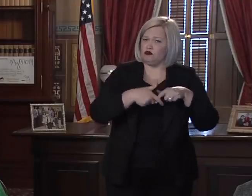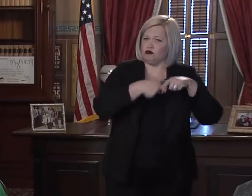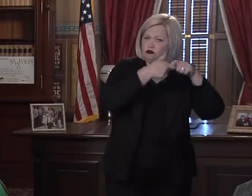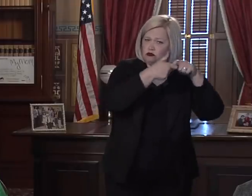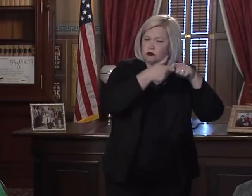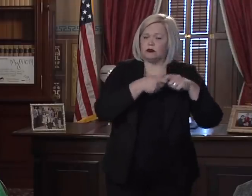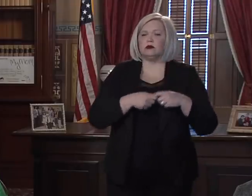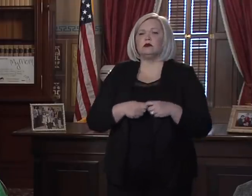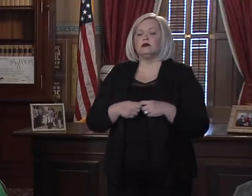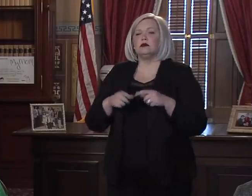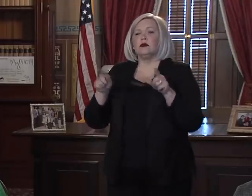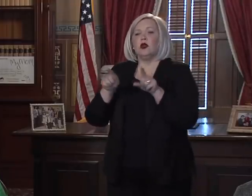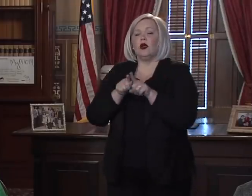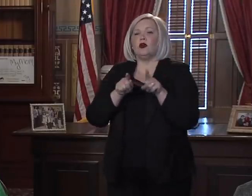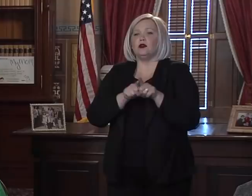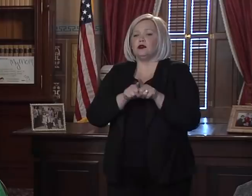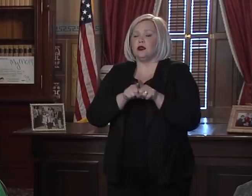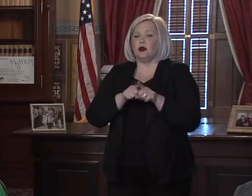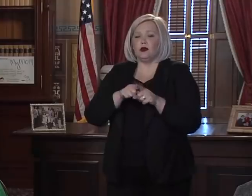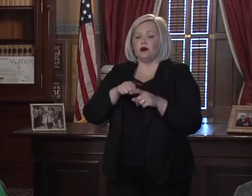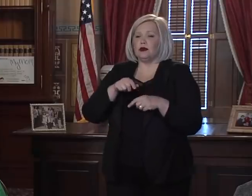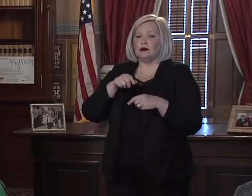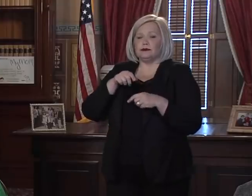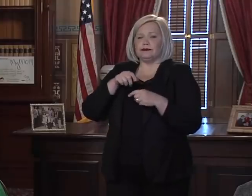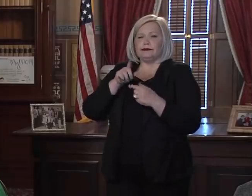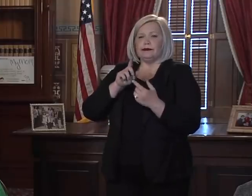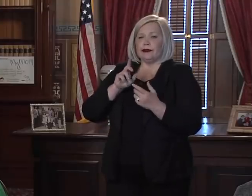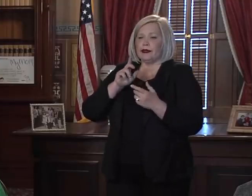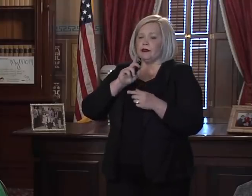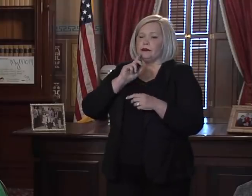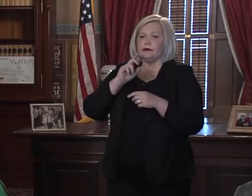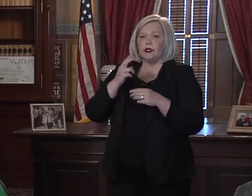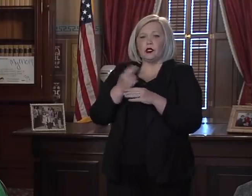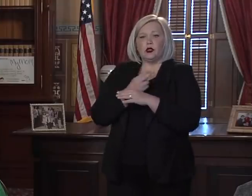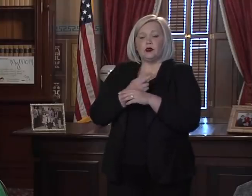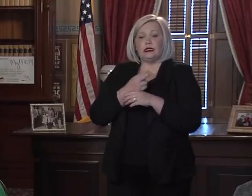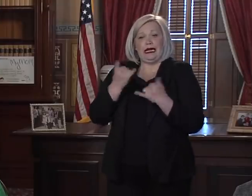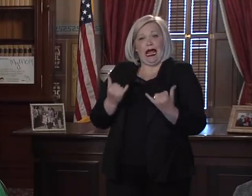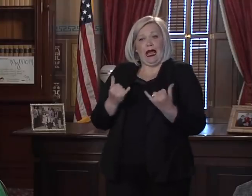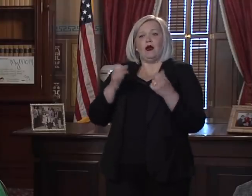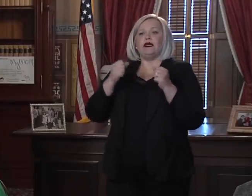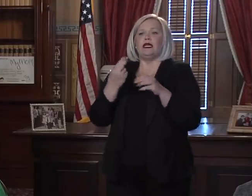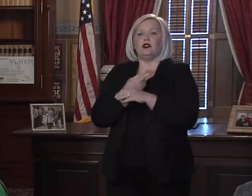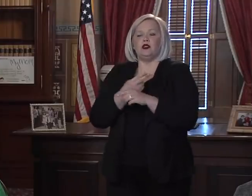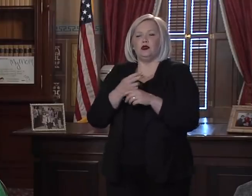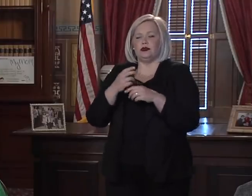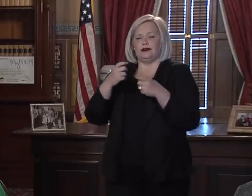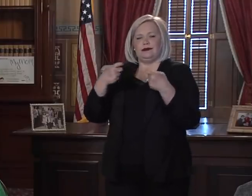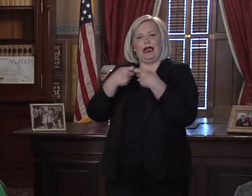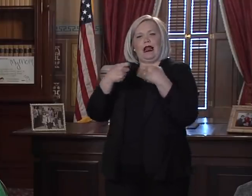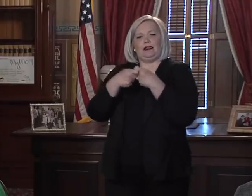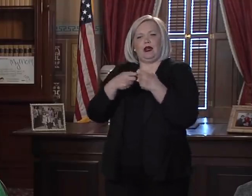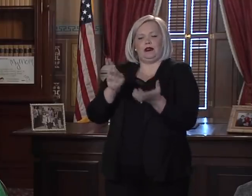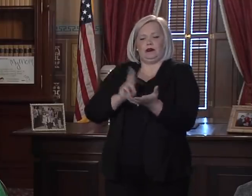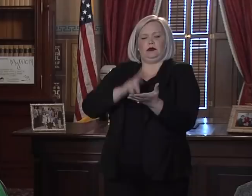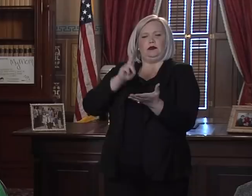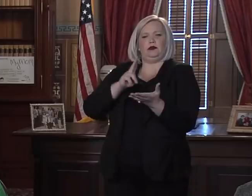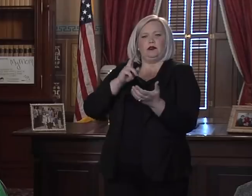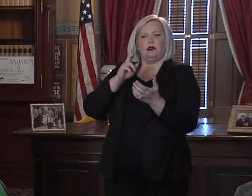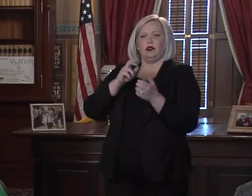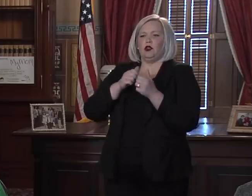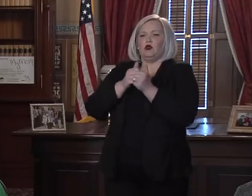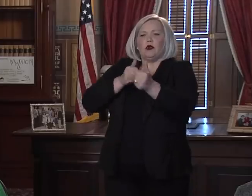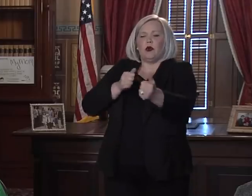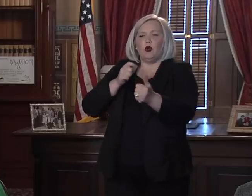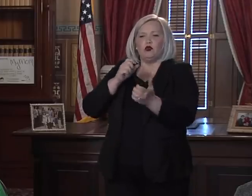reduce unnecessary in-person contact through the use of electronic signatures, remote notarizations,